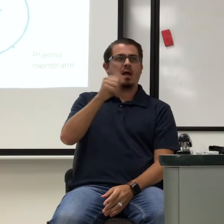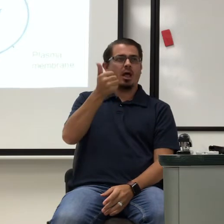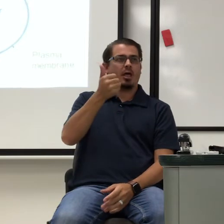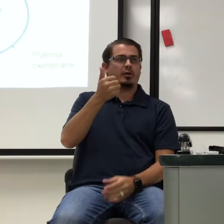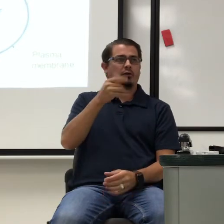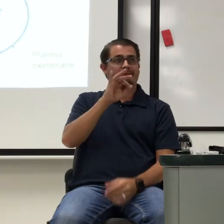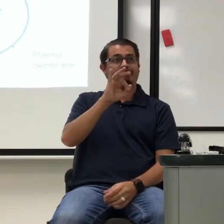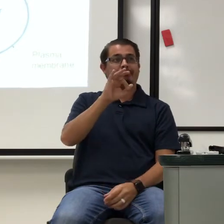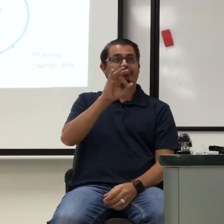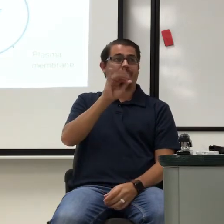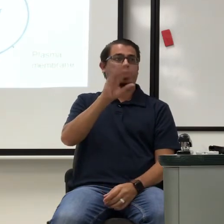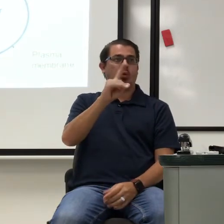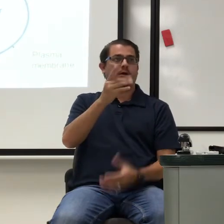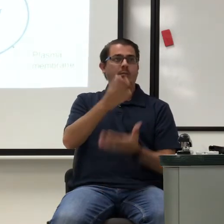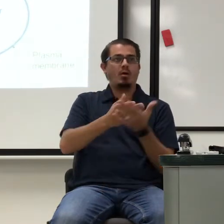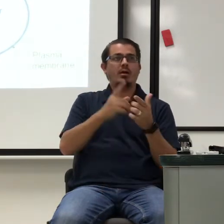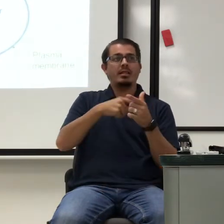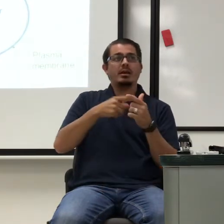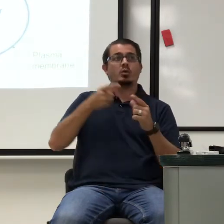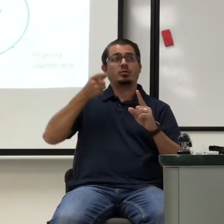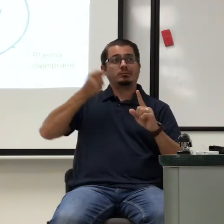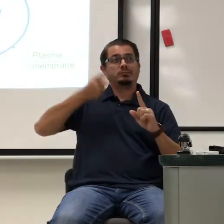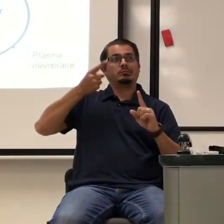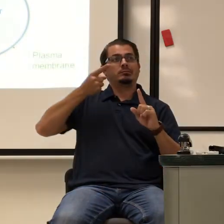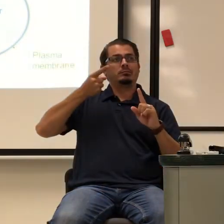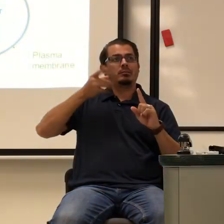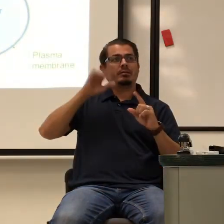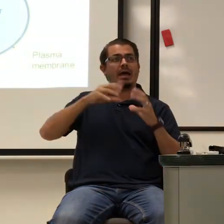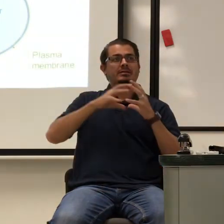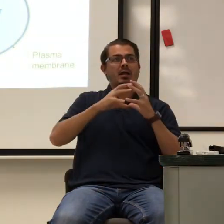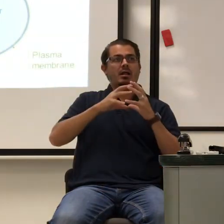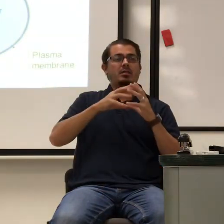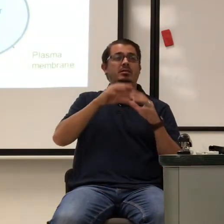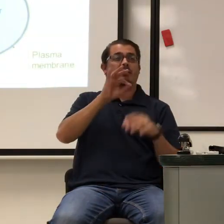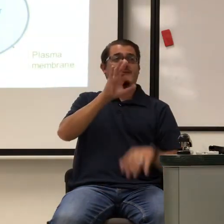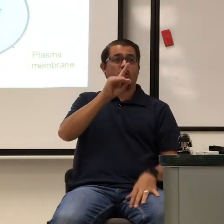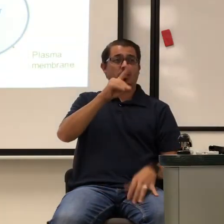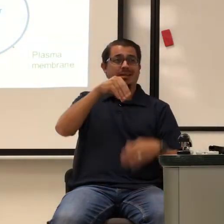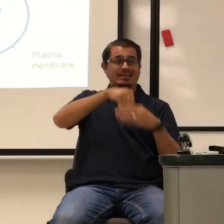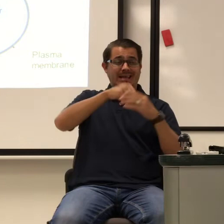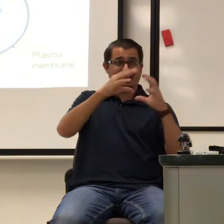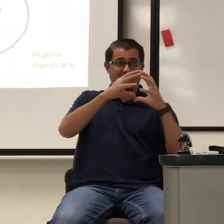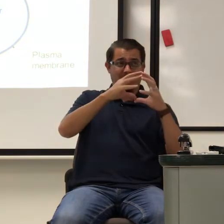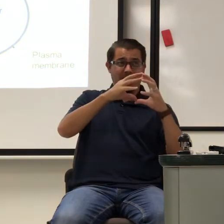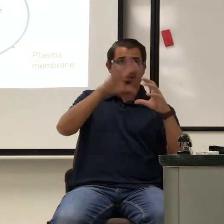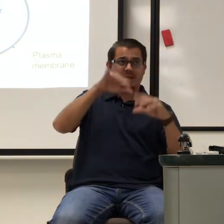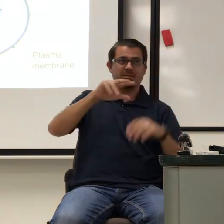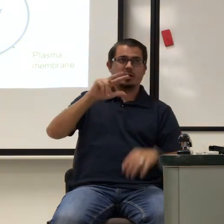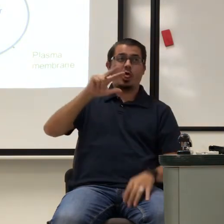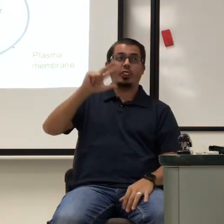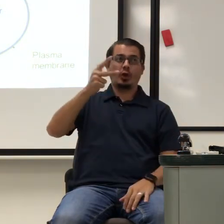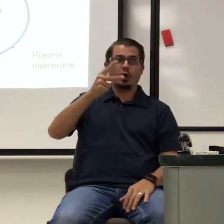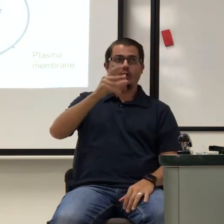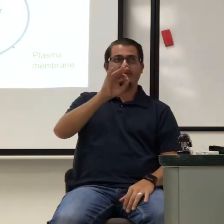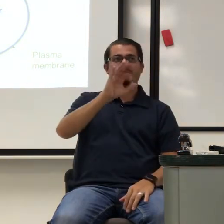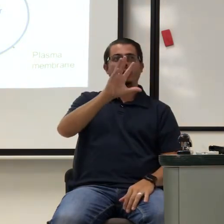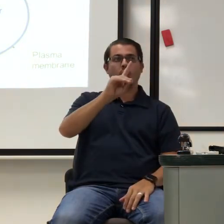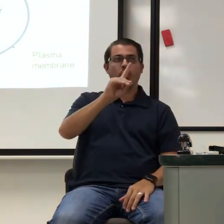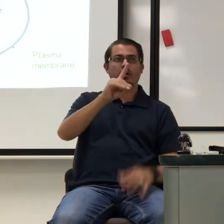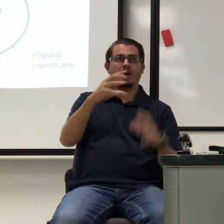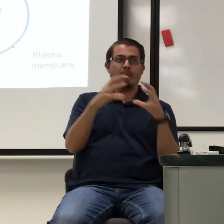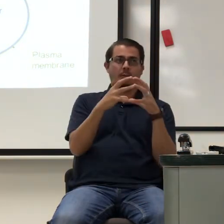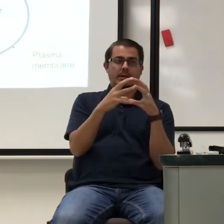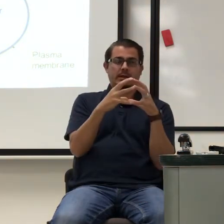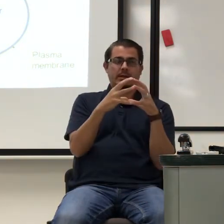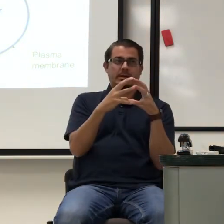trigger response in this cell. Okay, the fluids inside the cell are considered a third fluid compartment. So